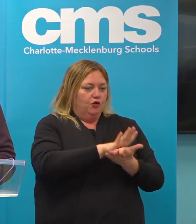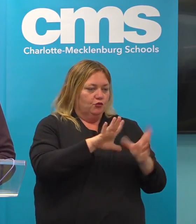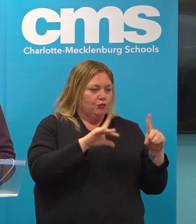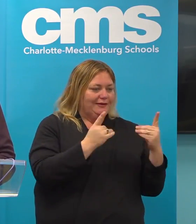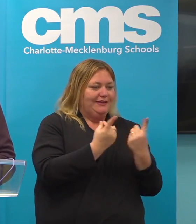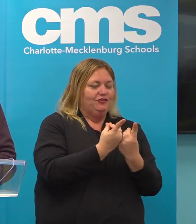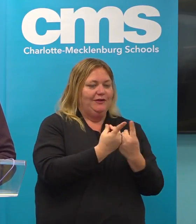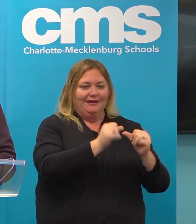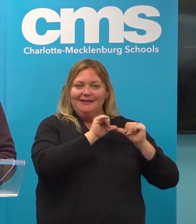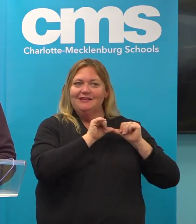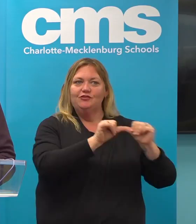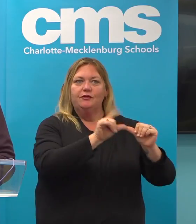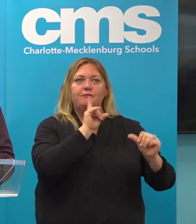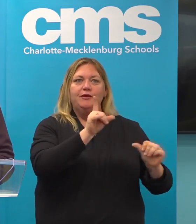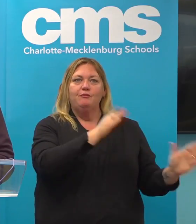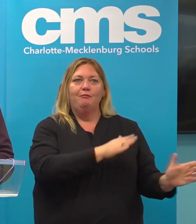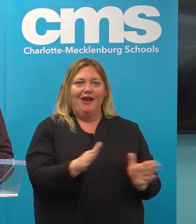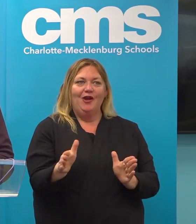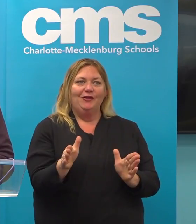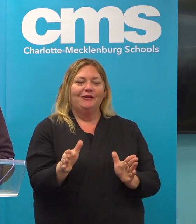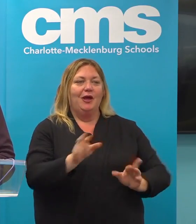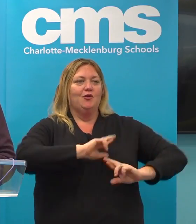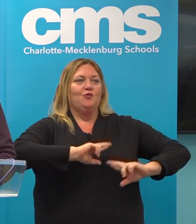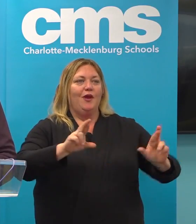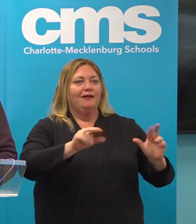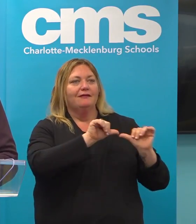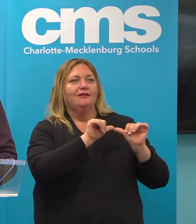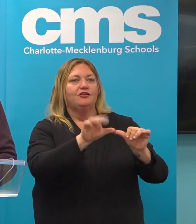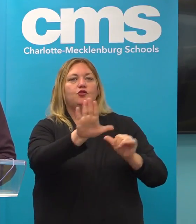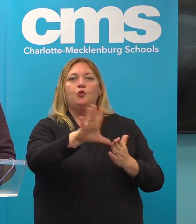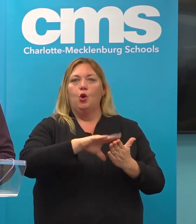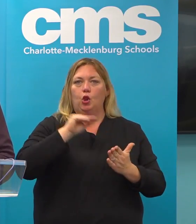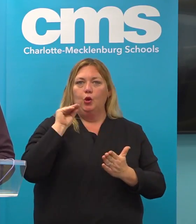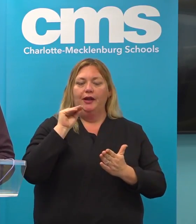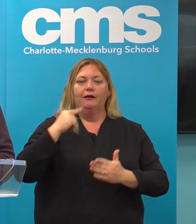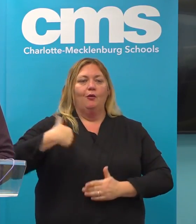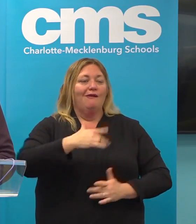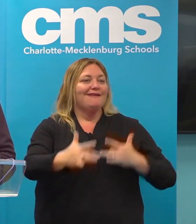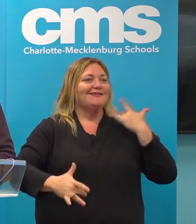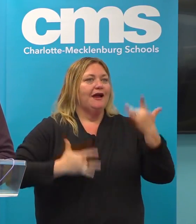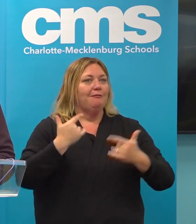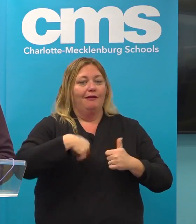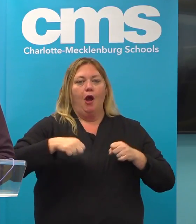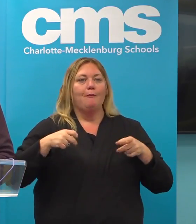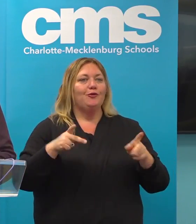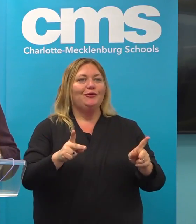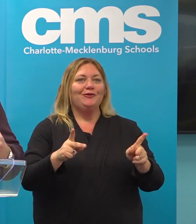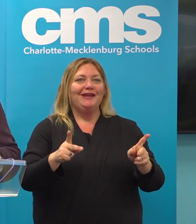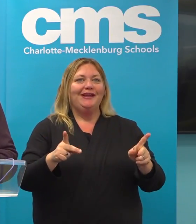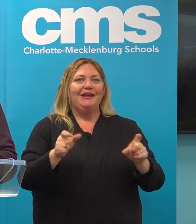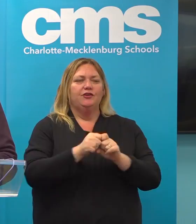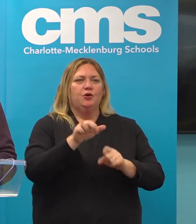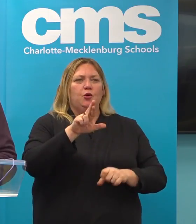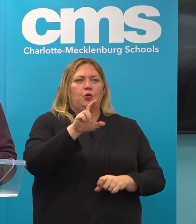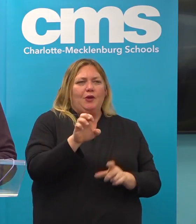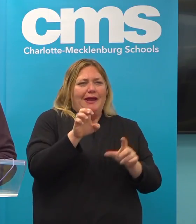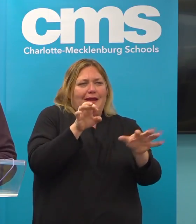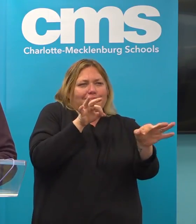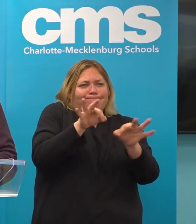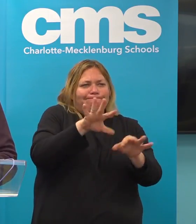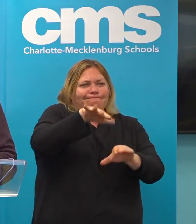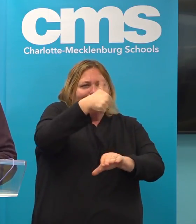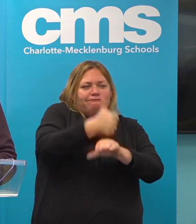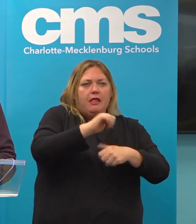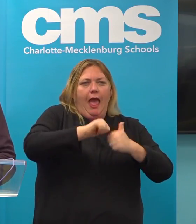district continuing to be prepared and ready to continue your learning. We're excited about this opportunity to redefine how we do learning